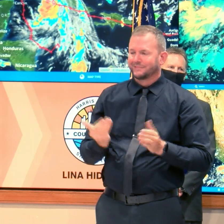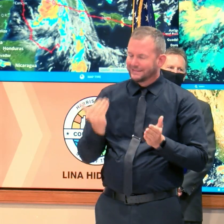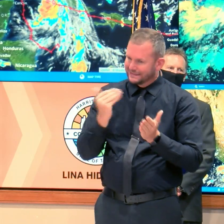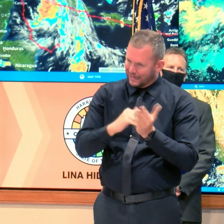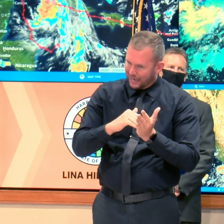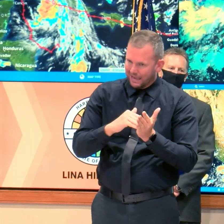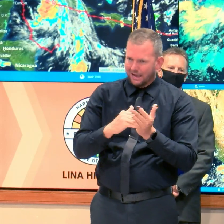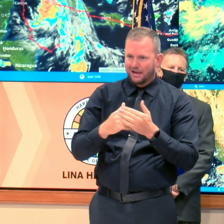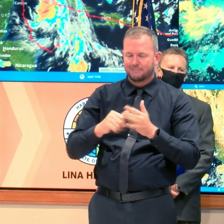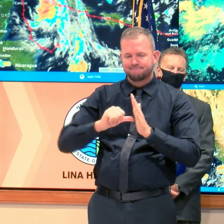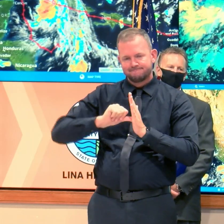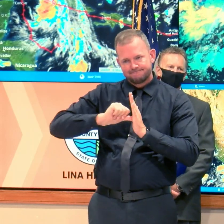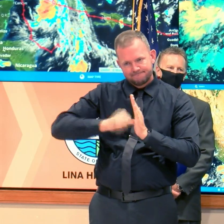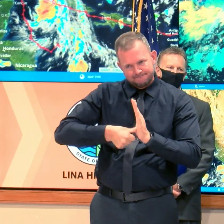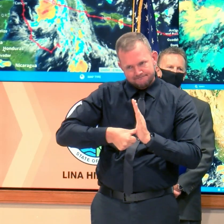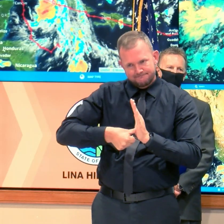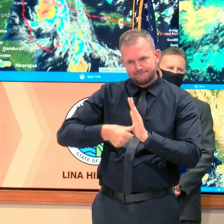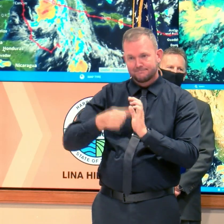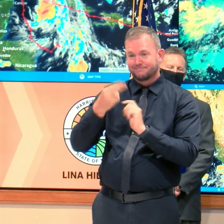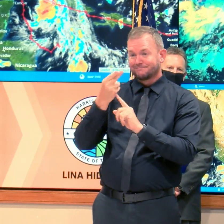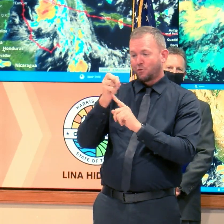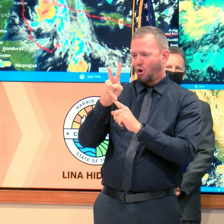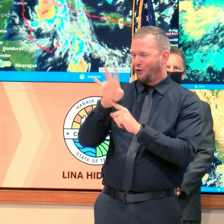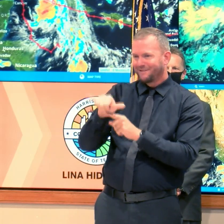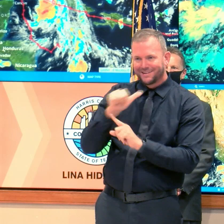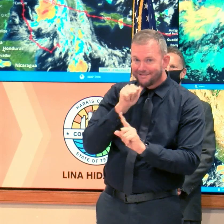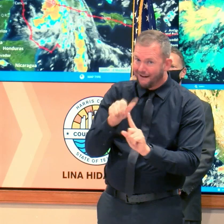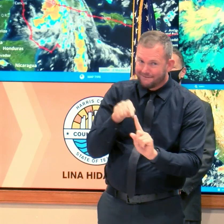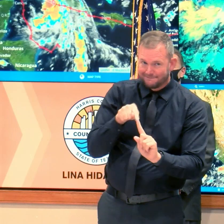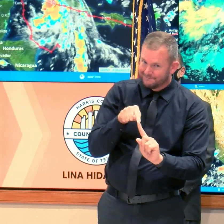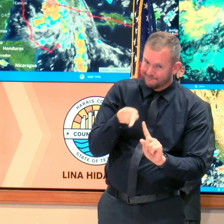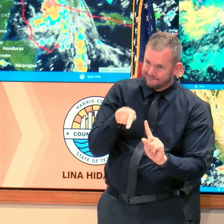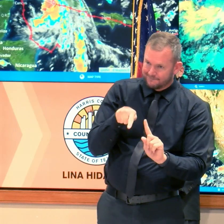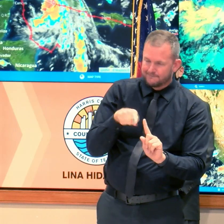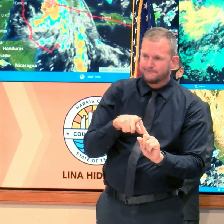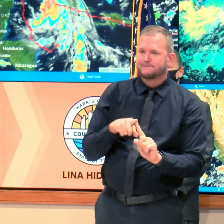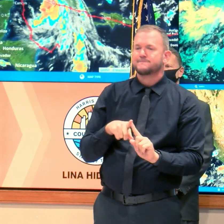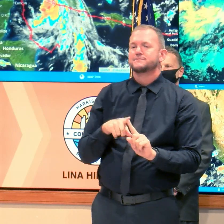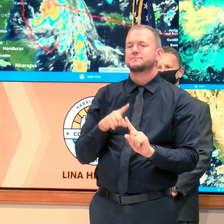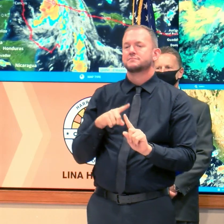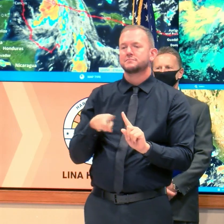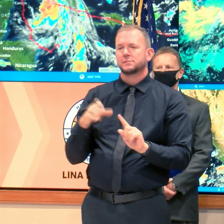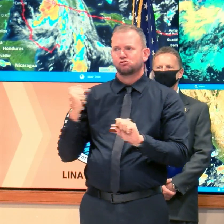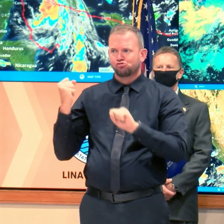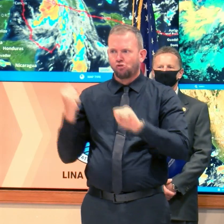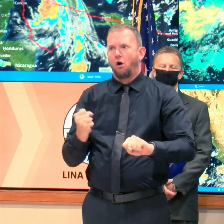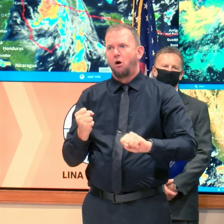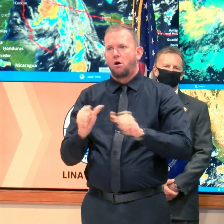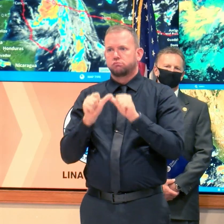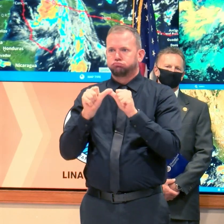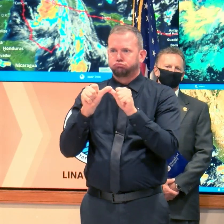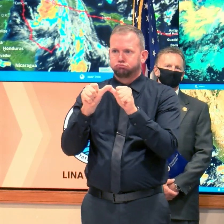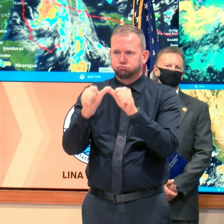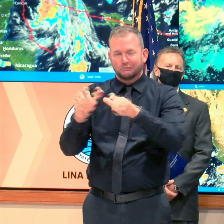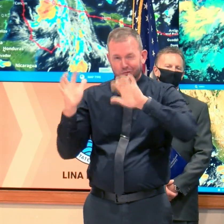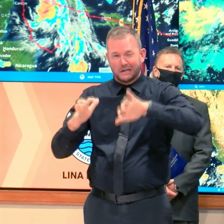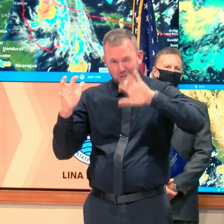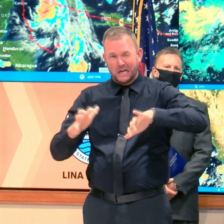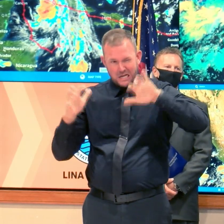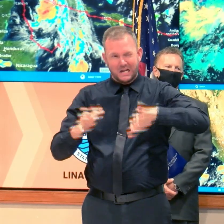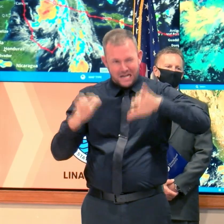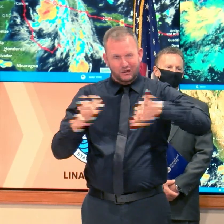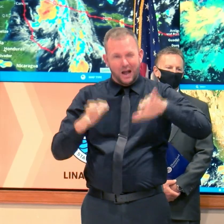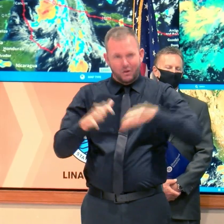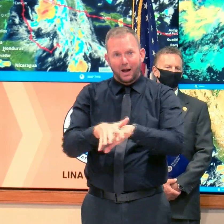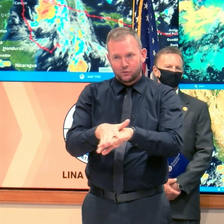Okay, this is not anticipated to be a heavy rain event. So this is not Harvey. It's not Tropical Storm